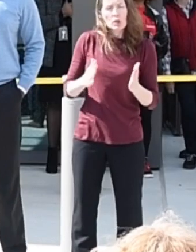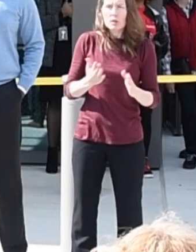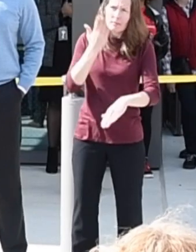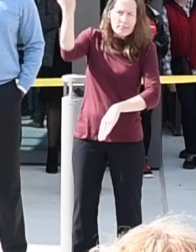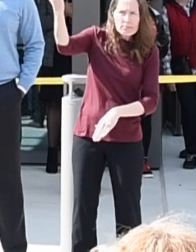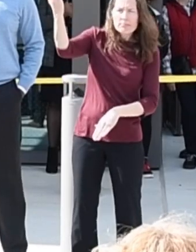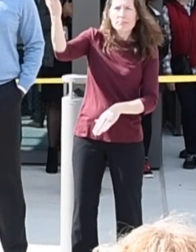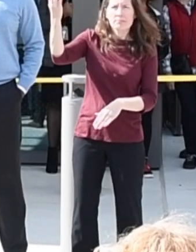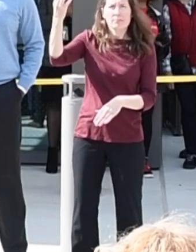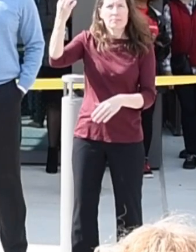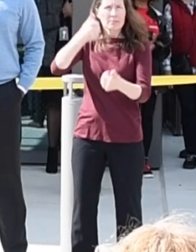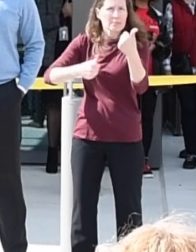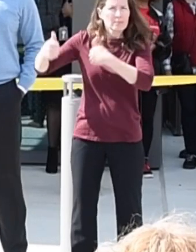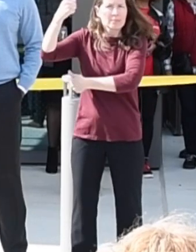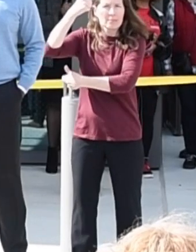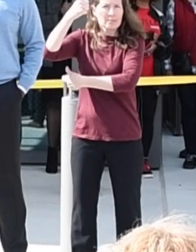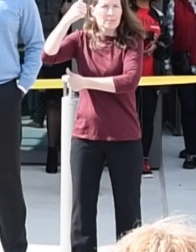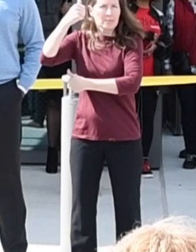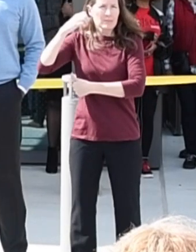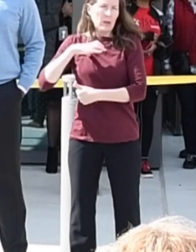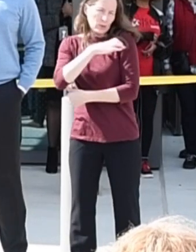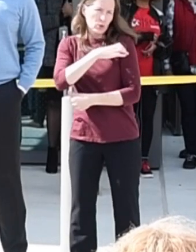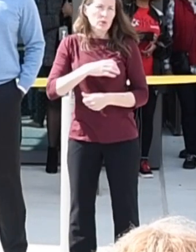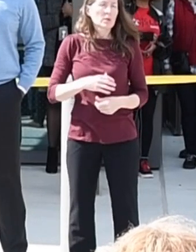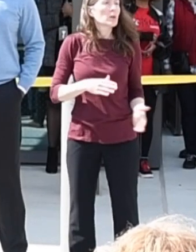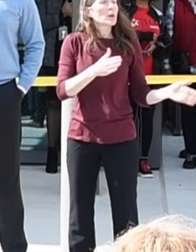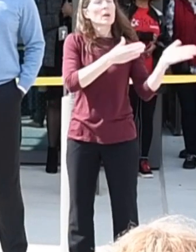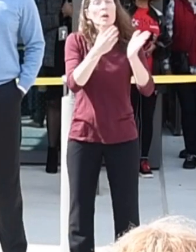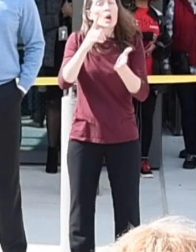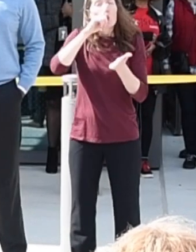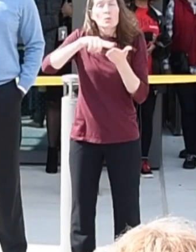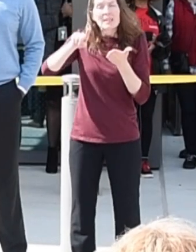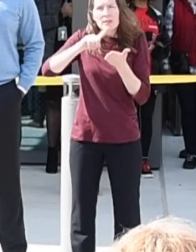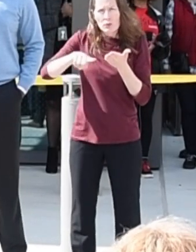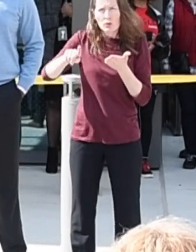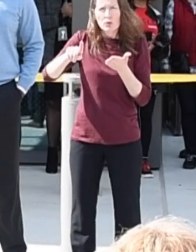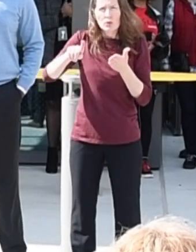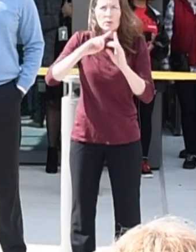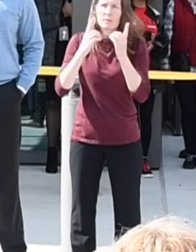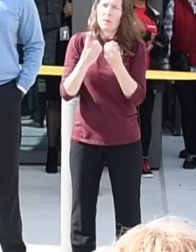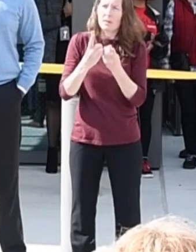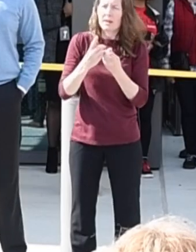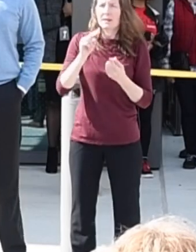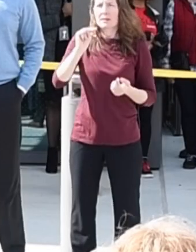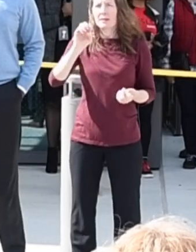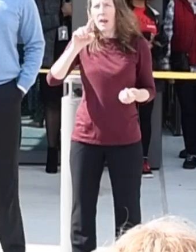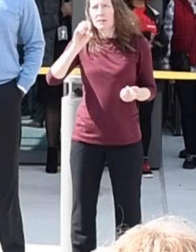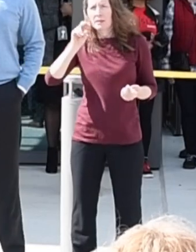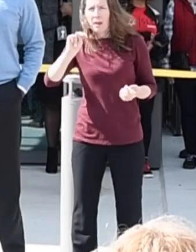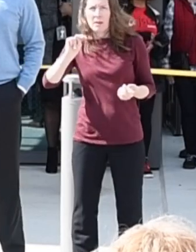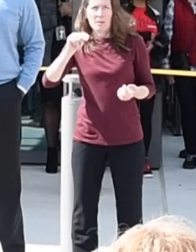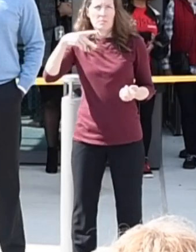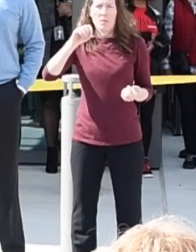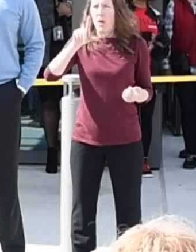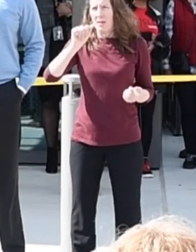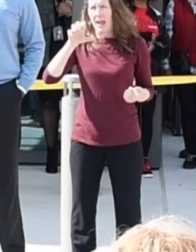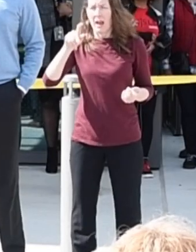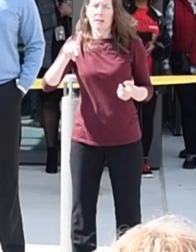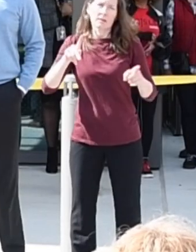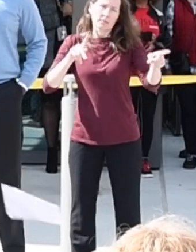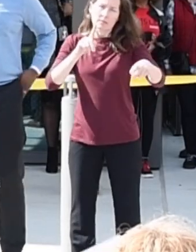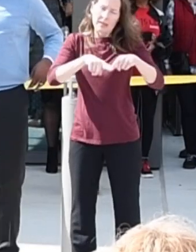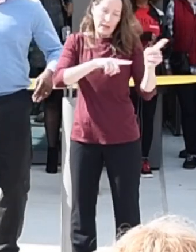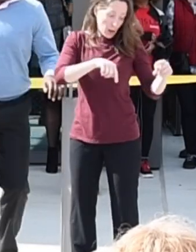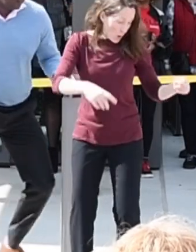council. We had the research department in Nelson Pollock, who could not be here today, who drafted graphs and analyses that